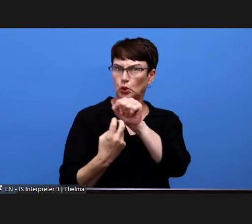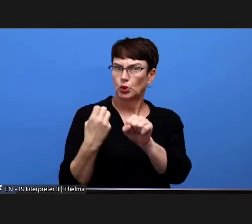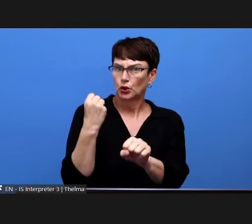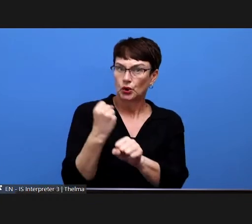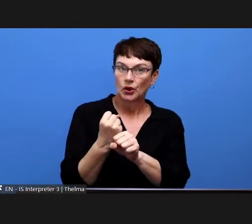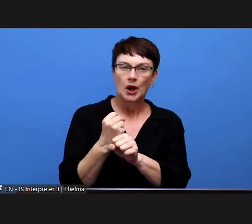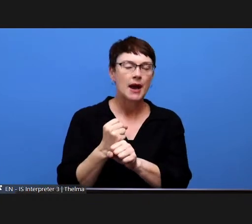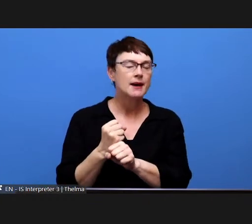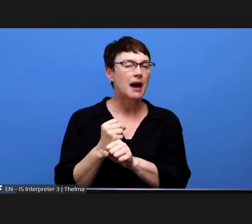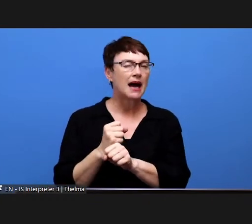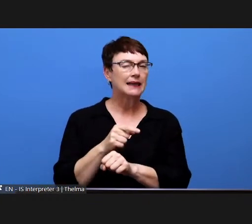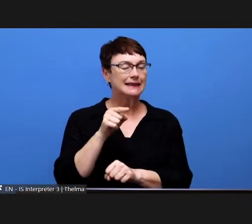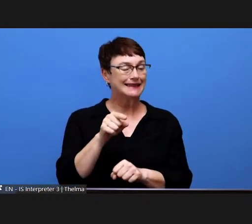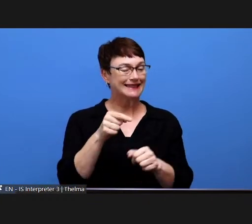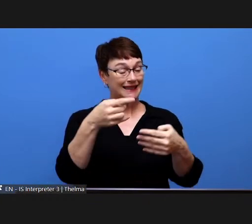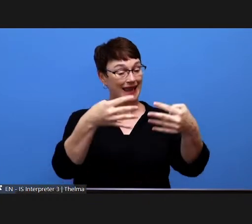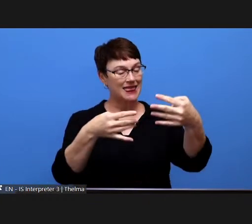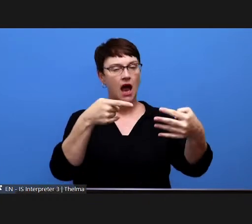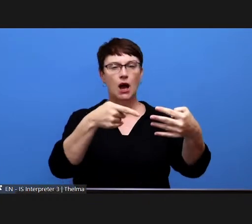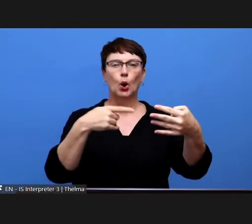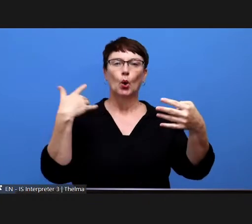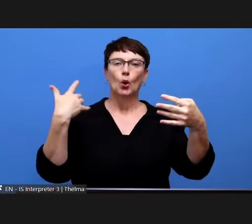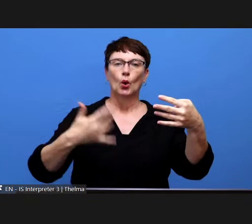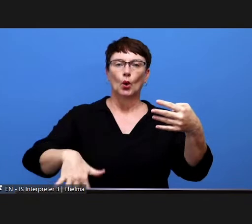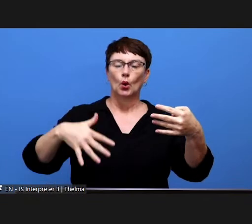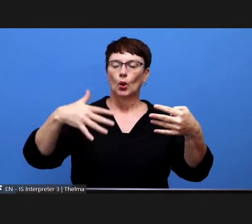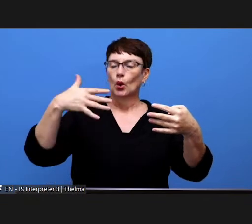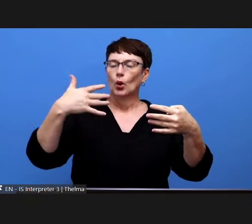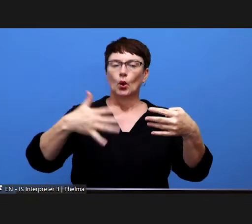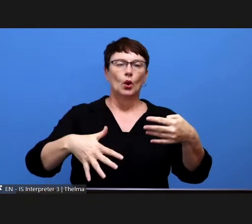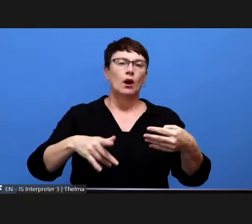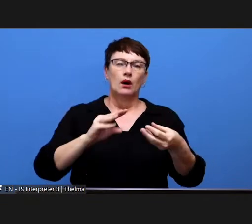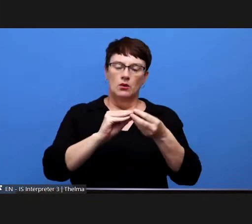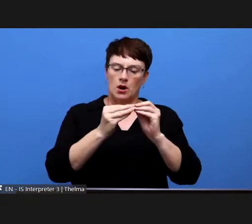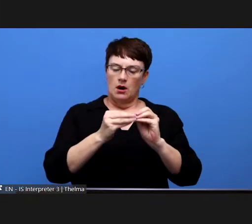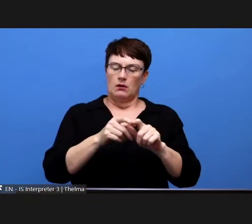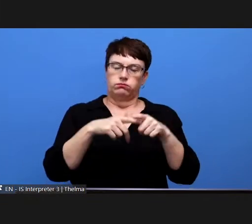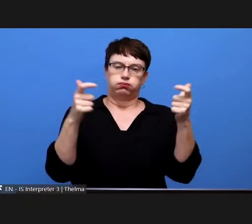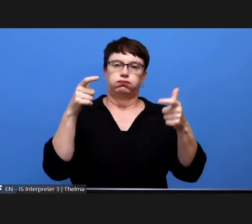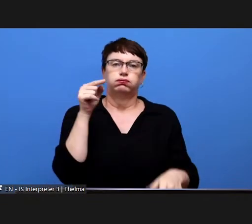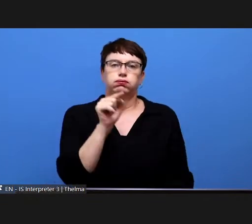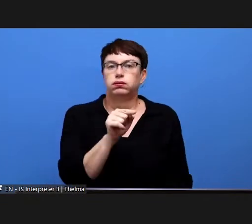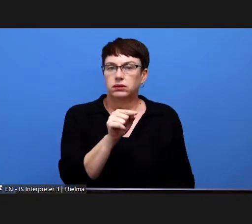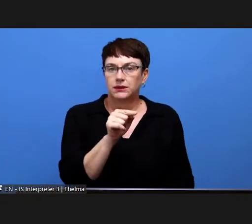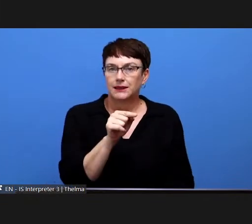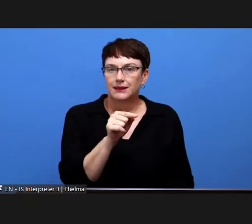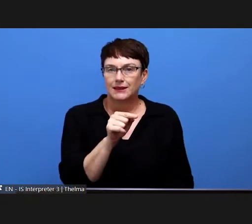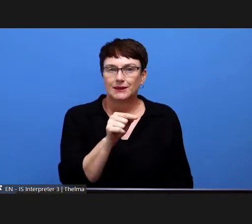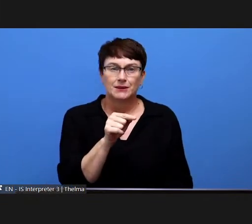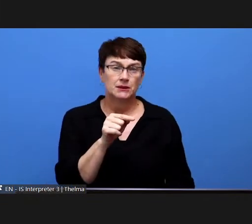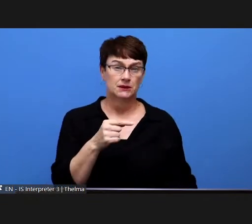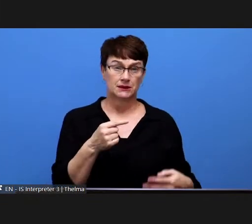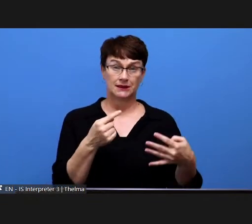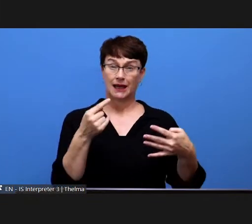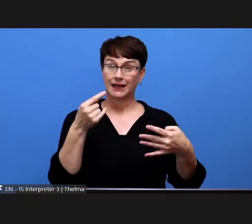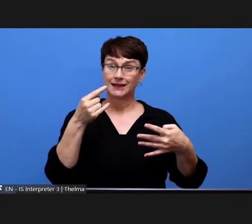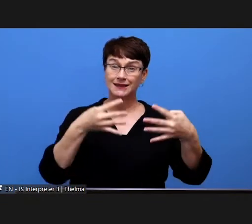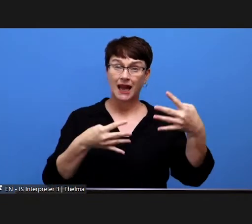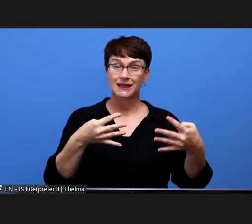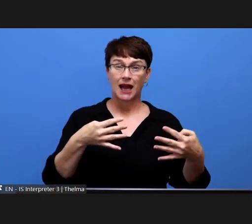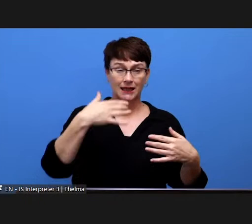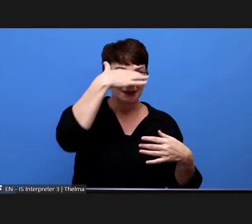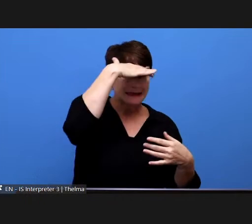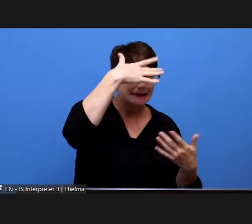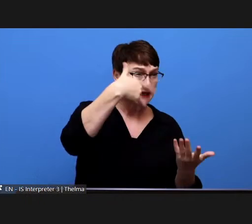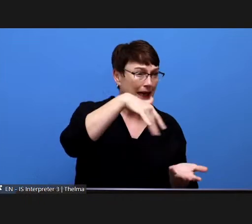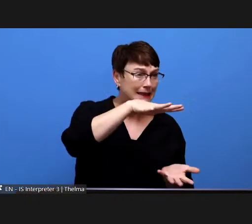data, the fact that there's challenges getting the data. Is that creating a